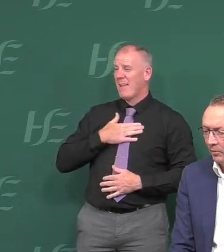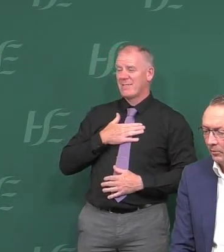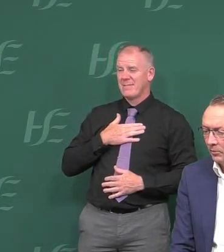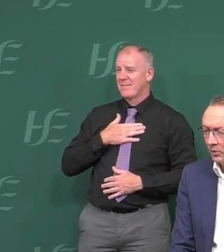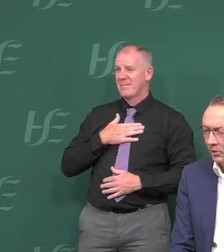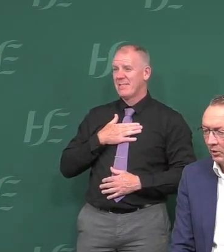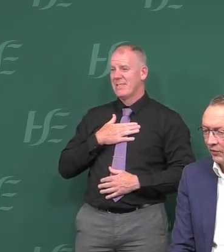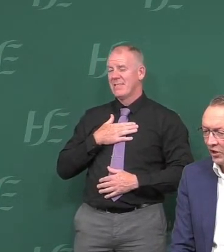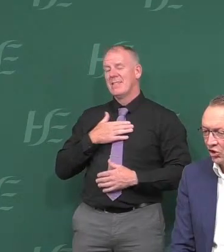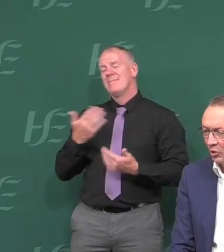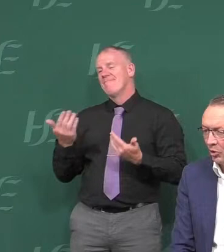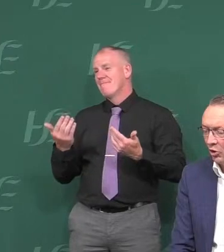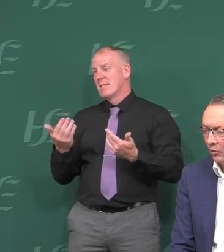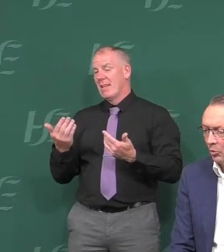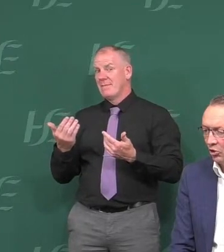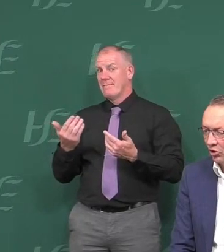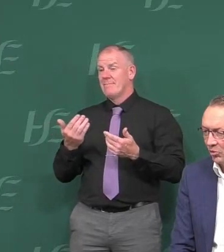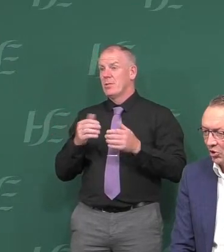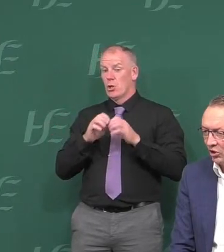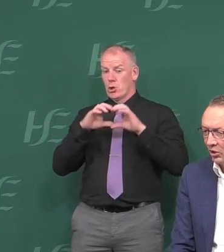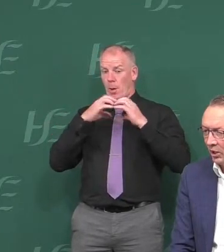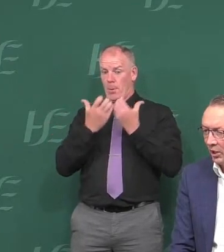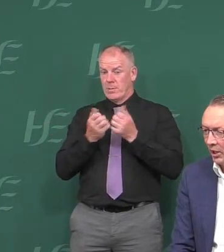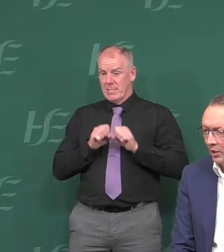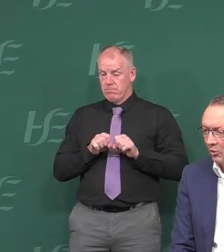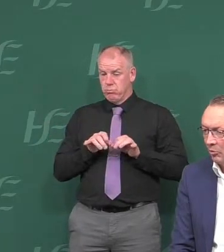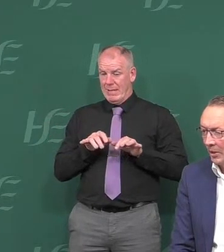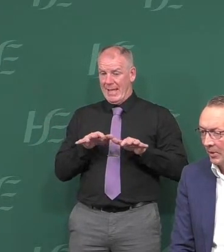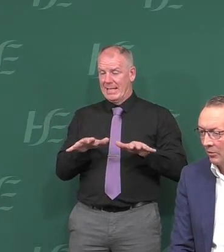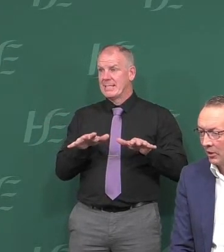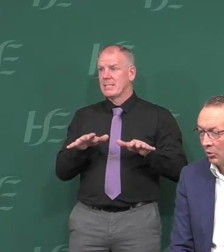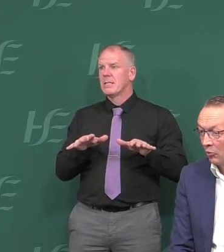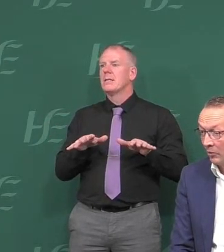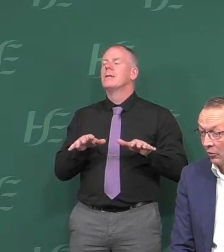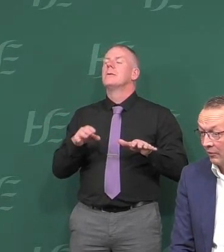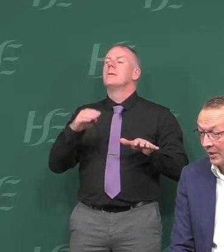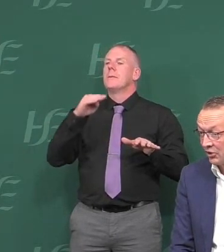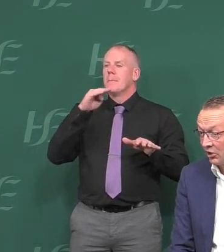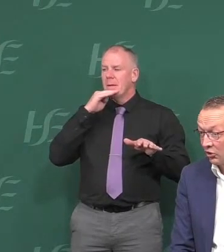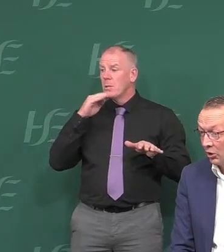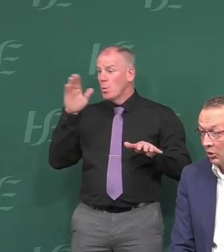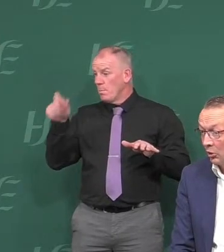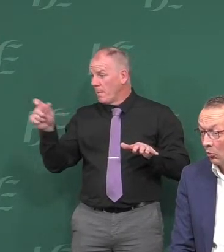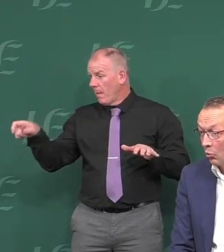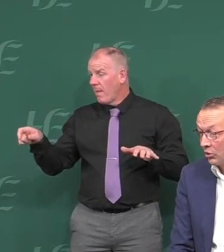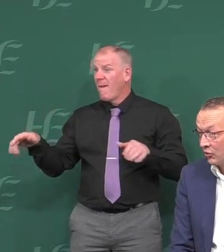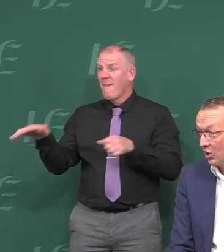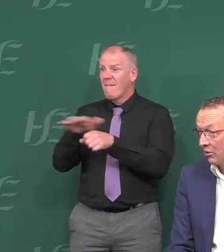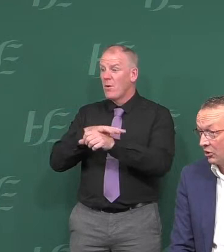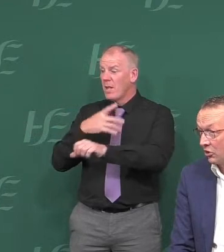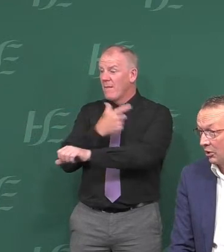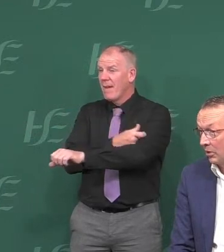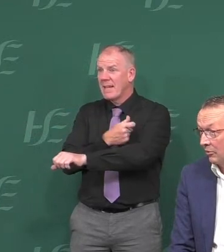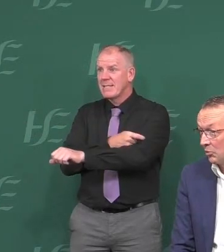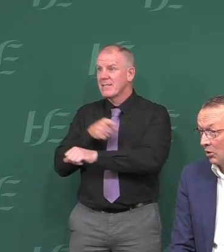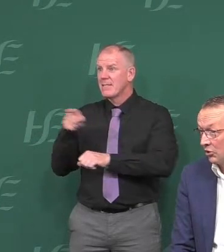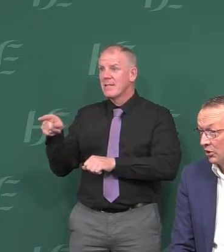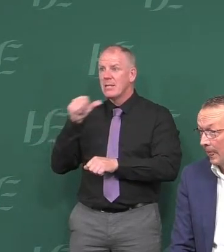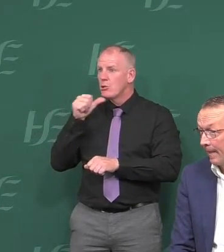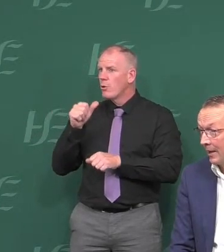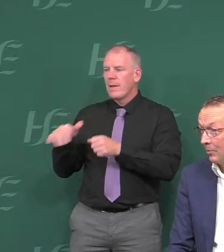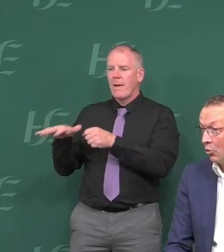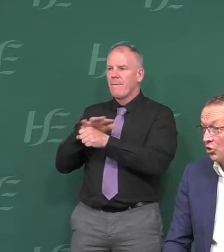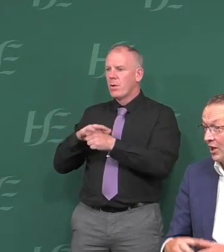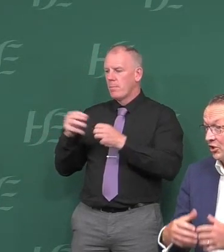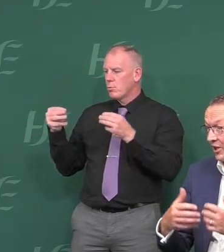see enough infection, enough community transmission, there are people out there who've been fully vaccinated who won't have generated a complete